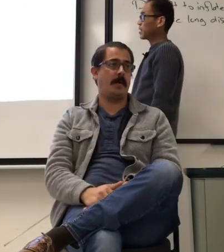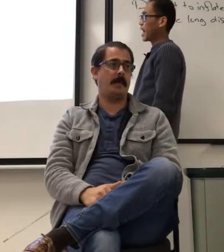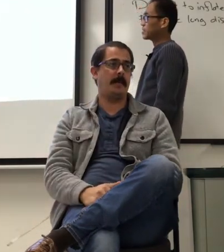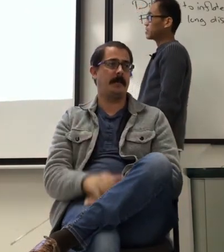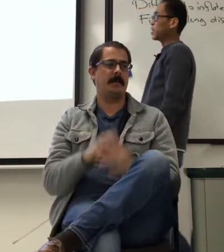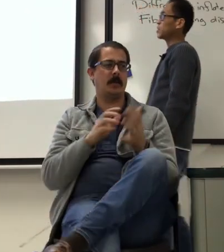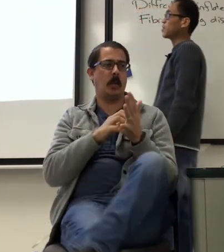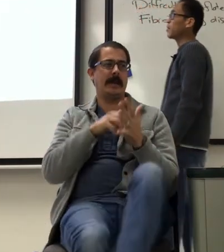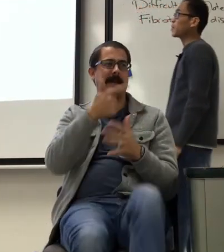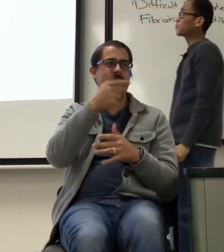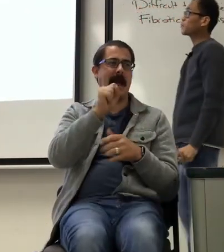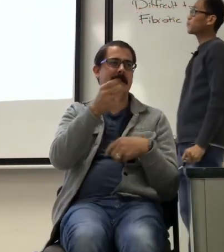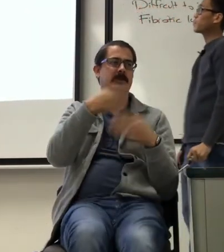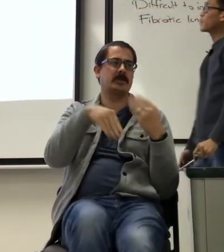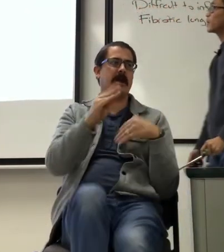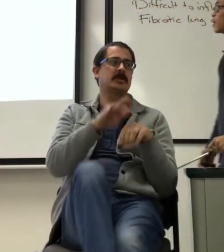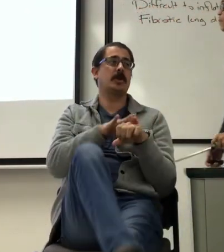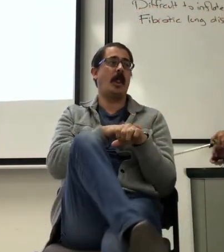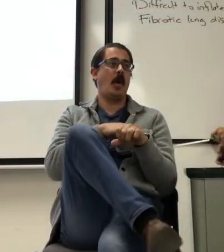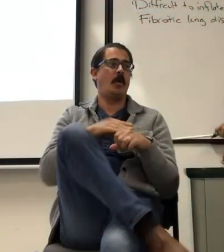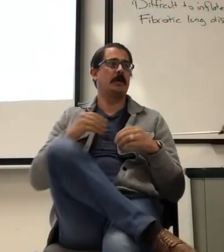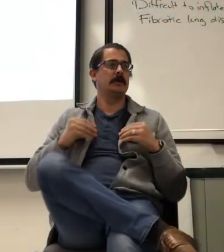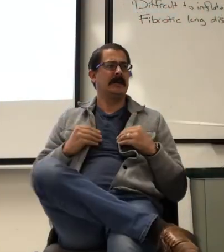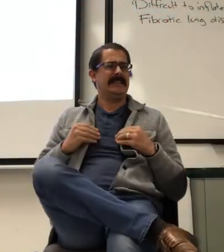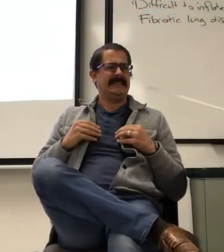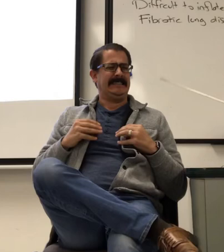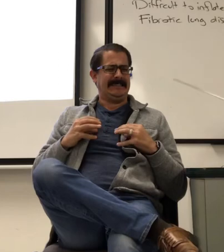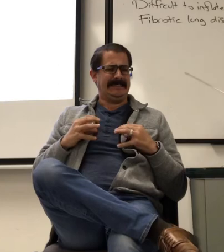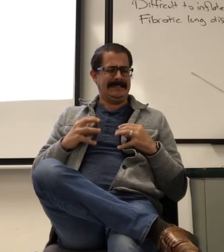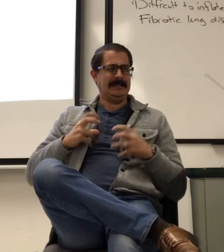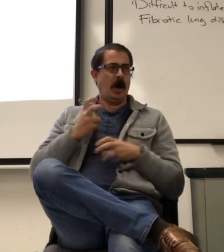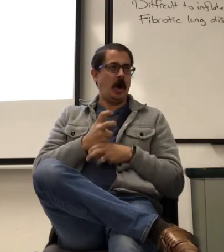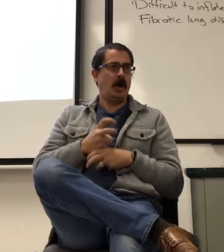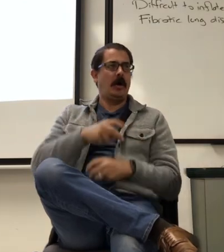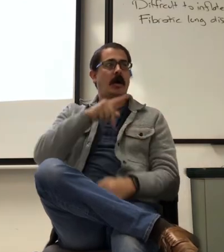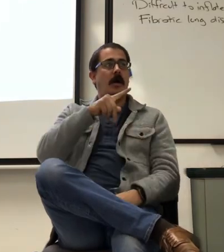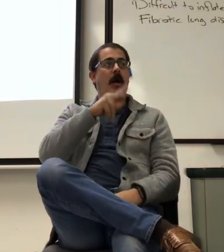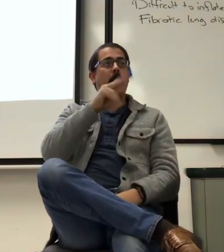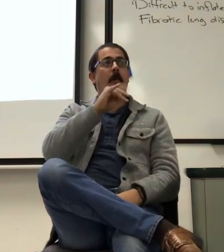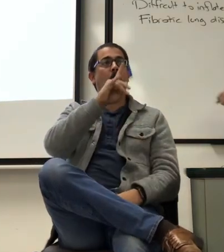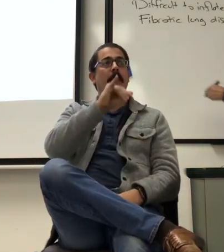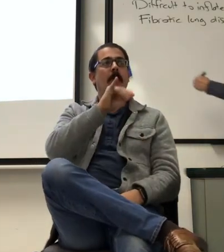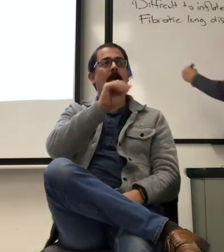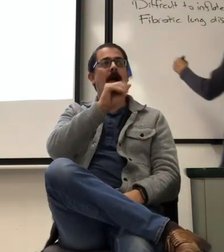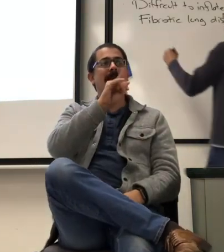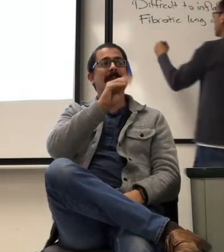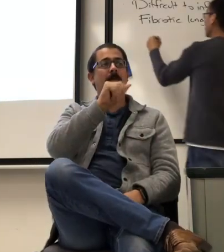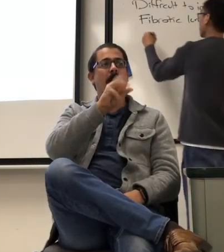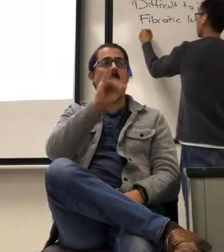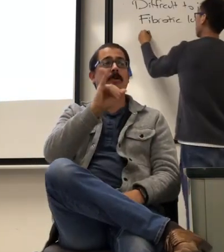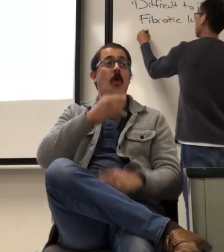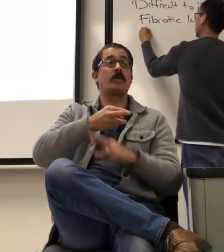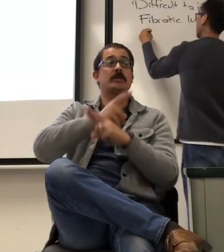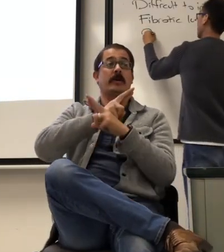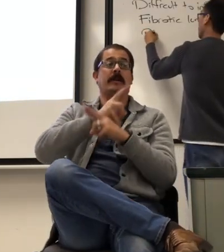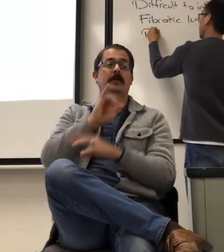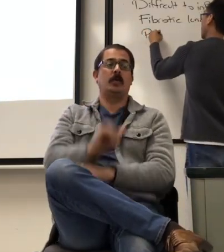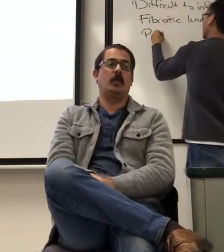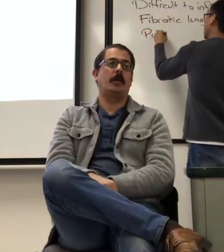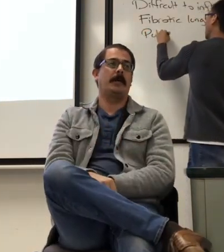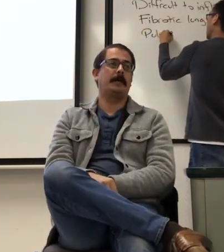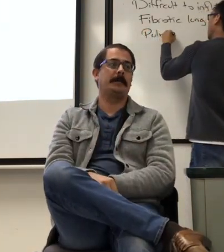its gas exchange there. All right, pulmonary edema is also considered a restrictive lung disease.